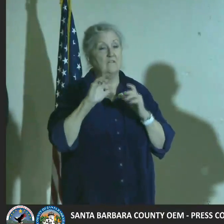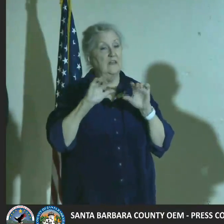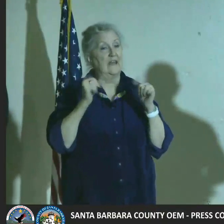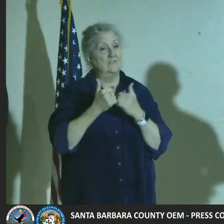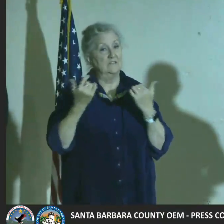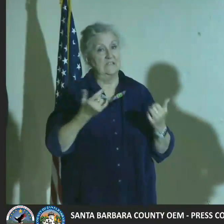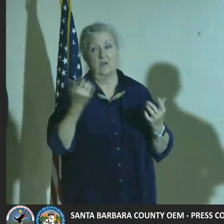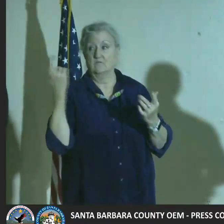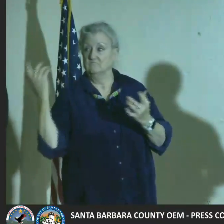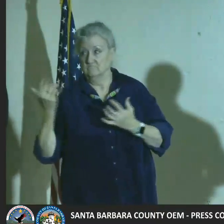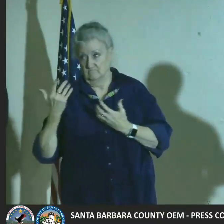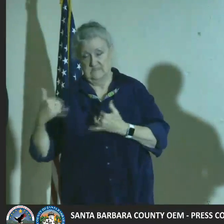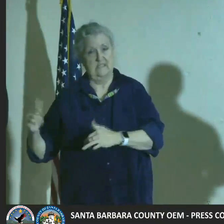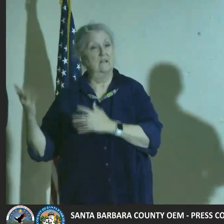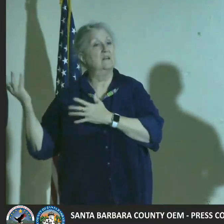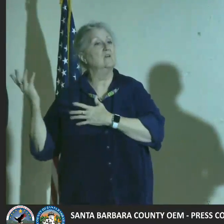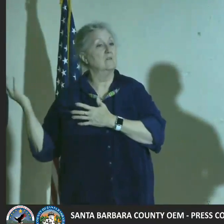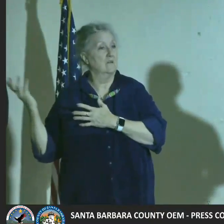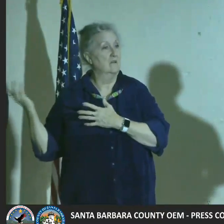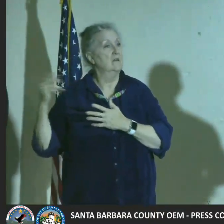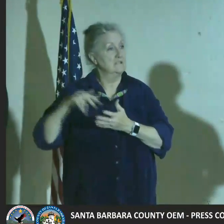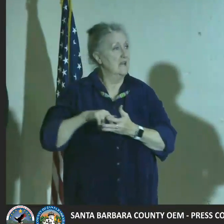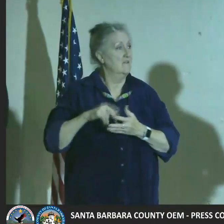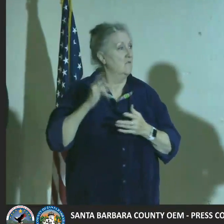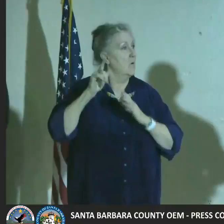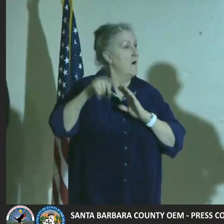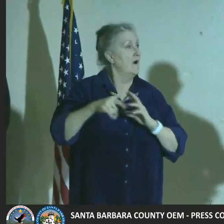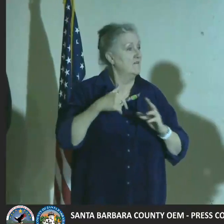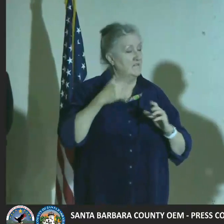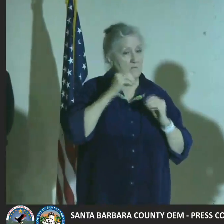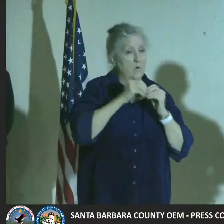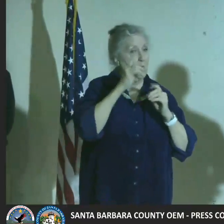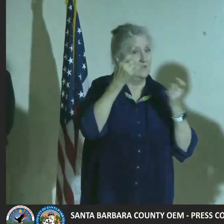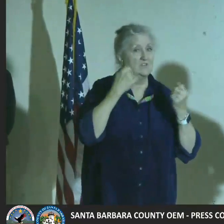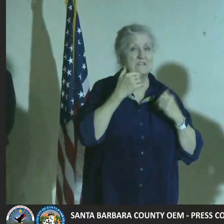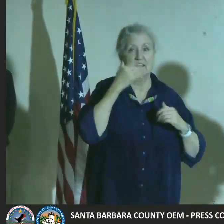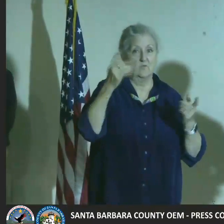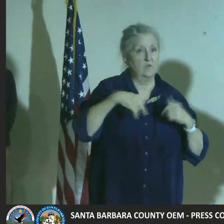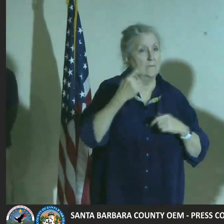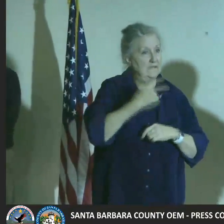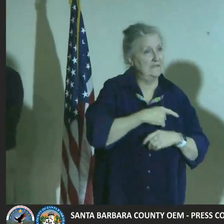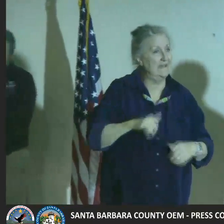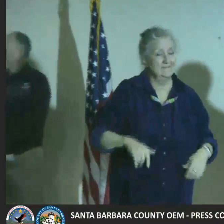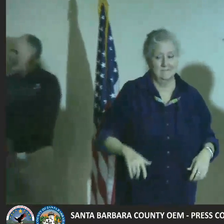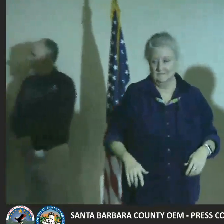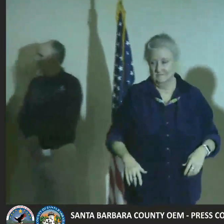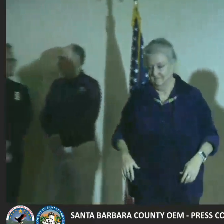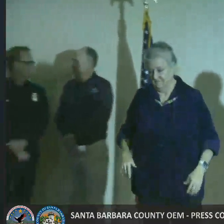representatives will be standing around for a little bit if we have any more questions. Thank you for coming today.